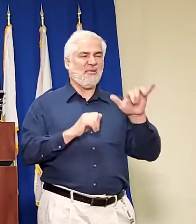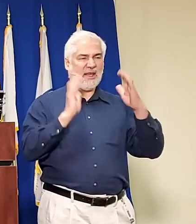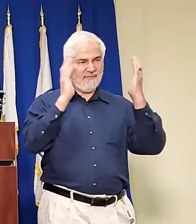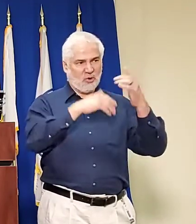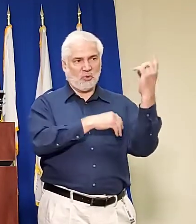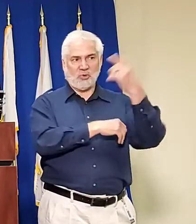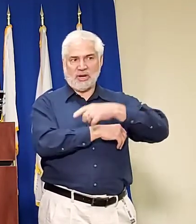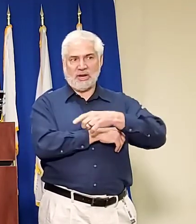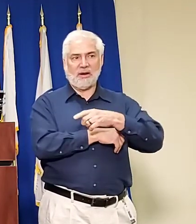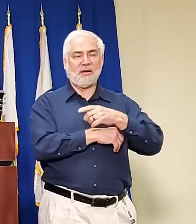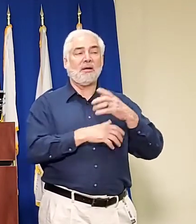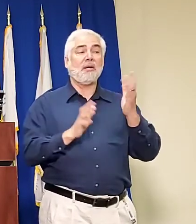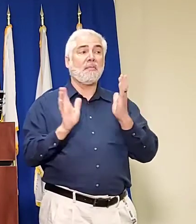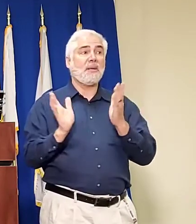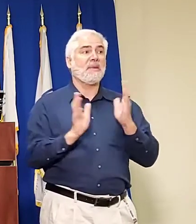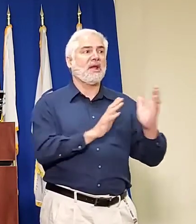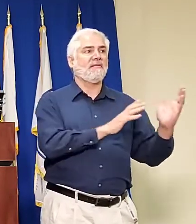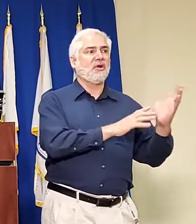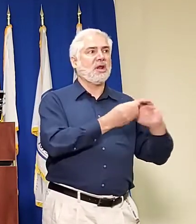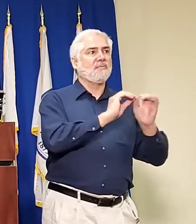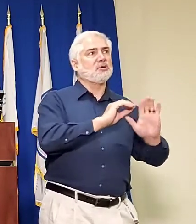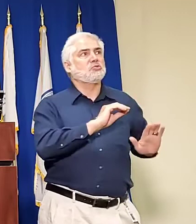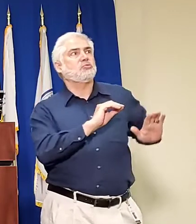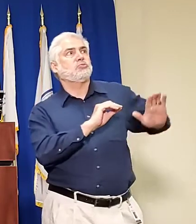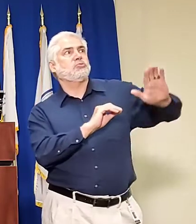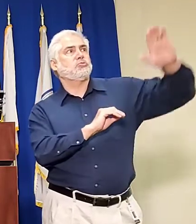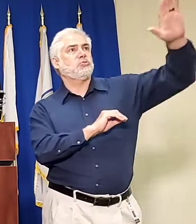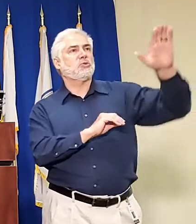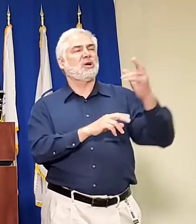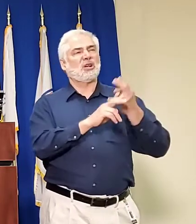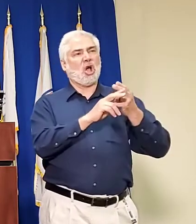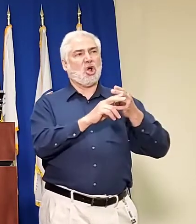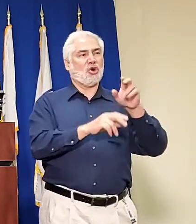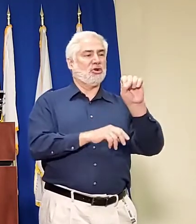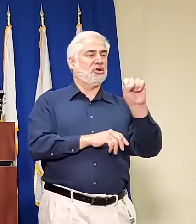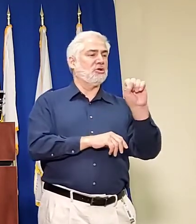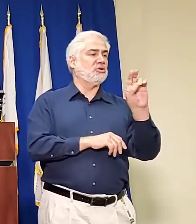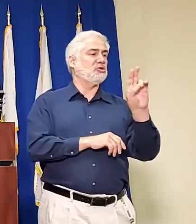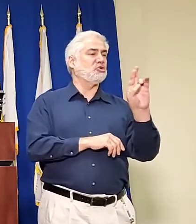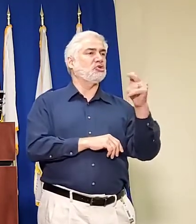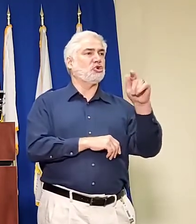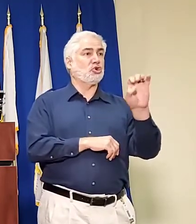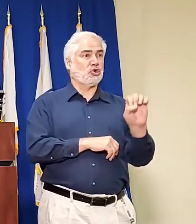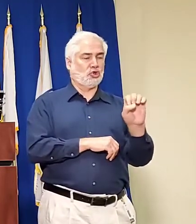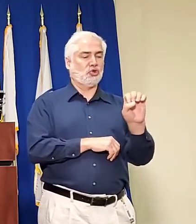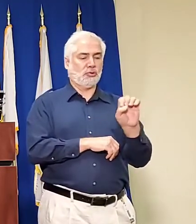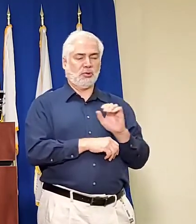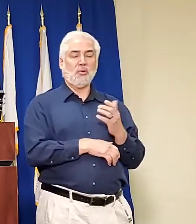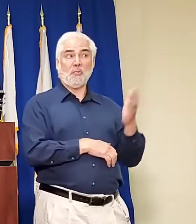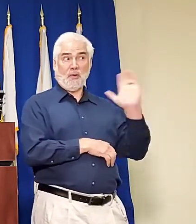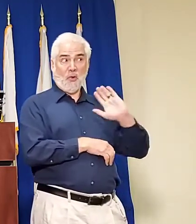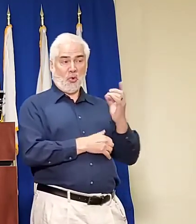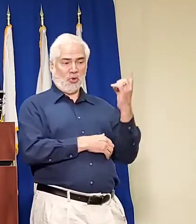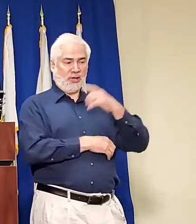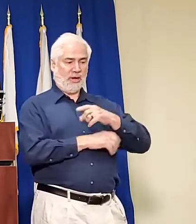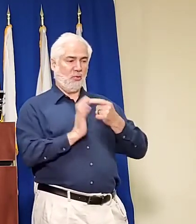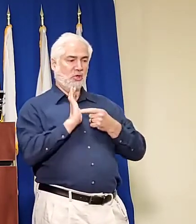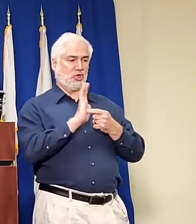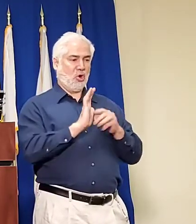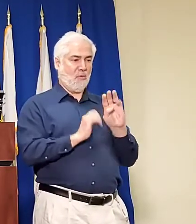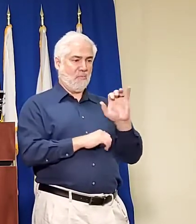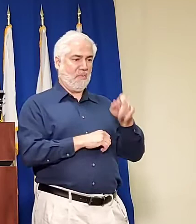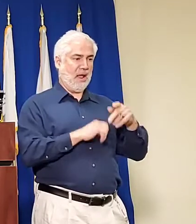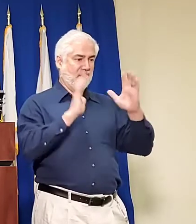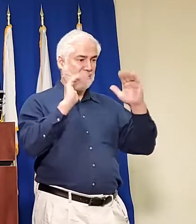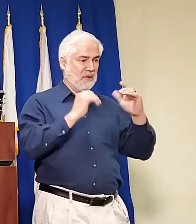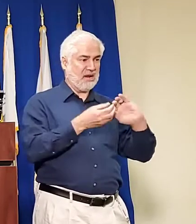and preparing for the surge. This morning we did share a map that has some early predictions of when we expect the surge, which